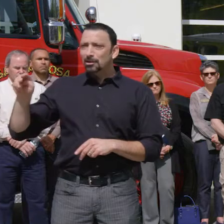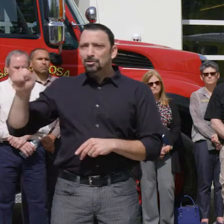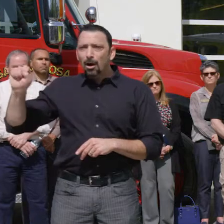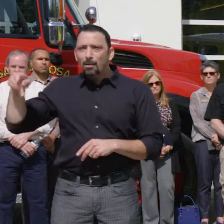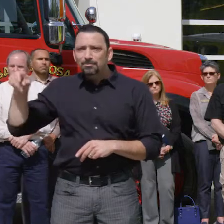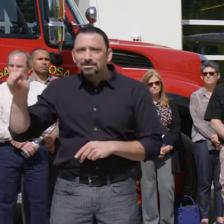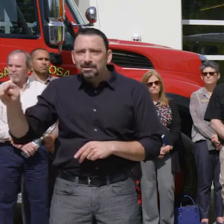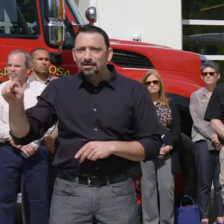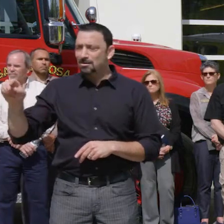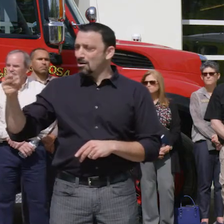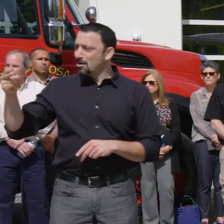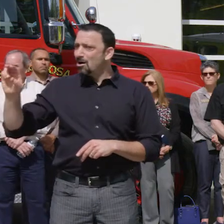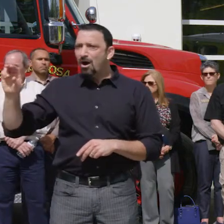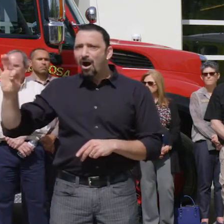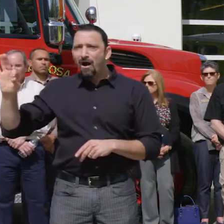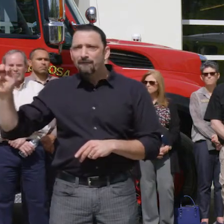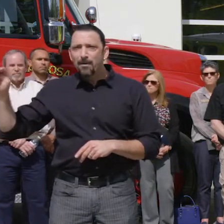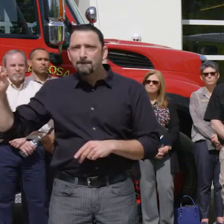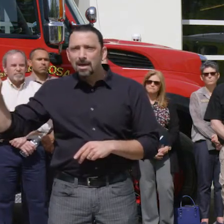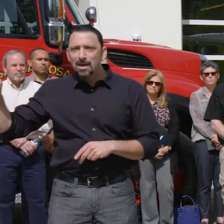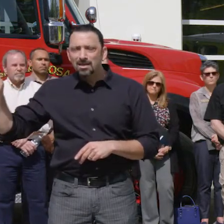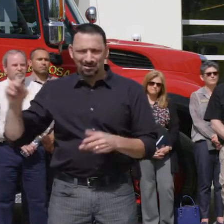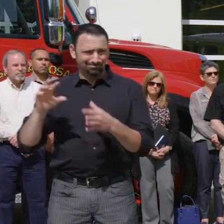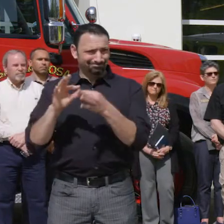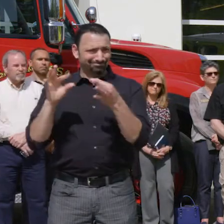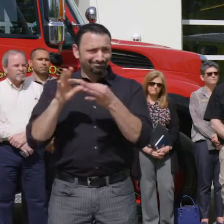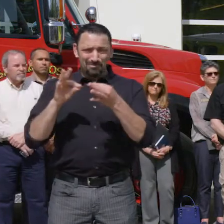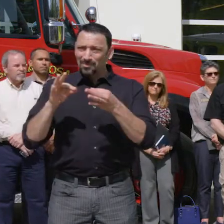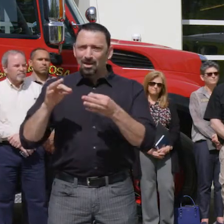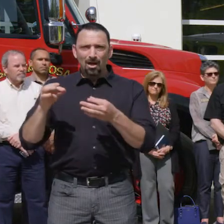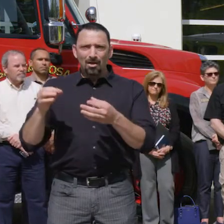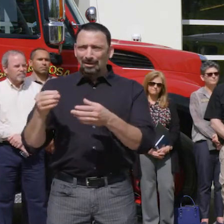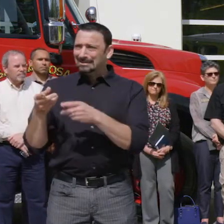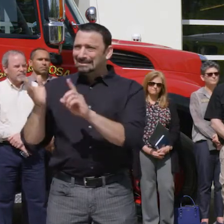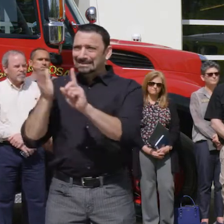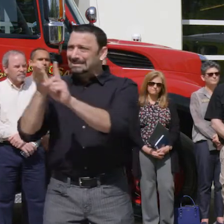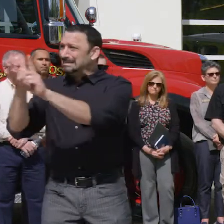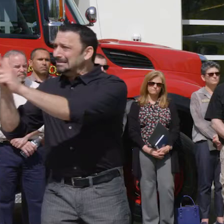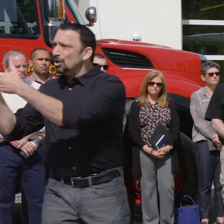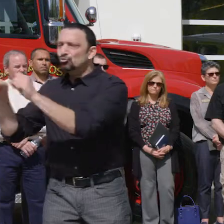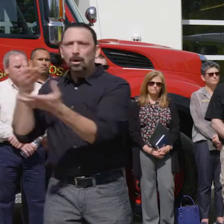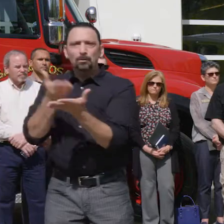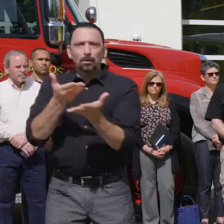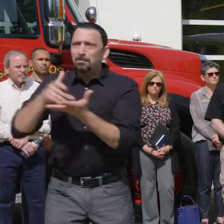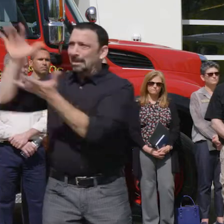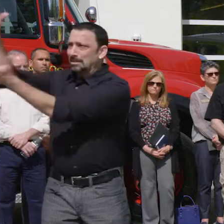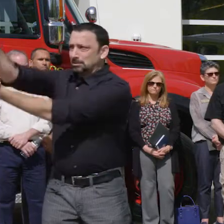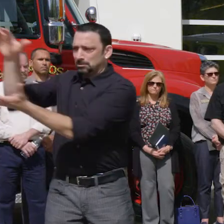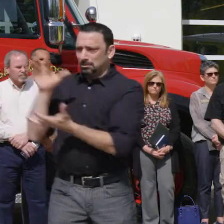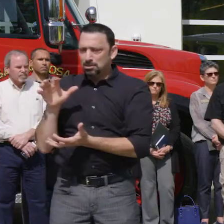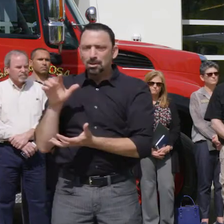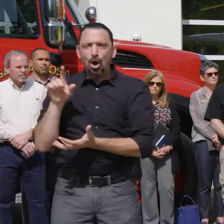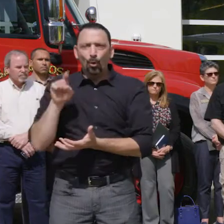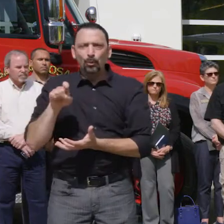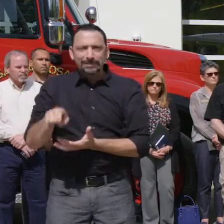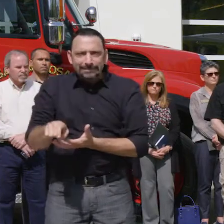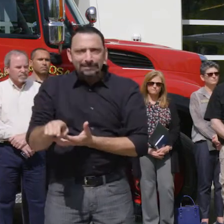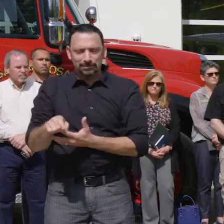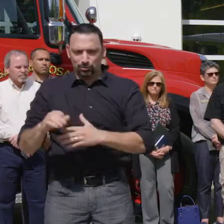working tirelessly to bring us back the millions, billions of dollars we need to rebuild our